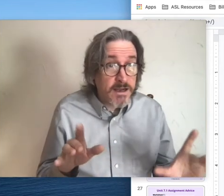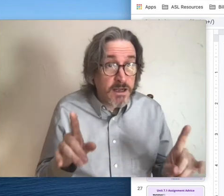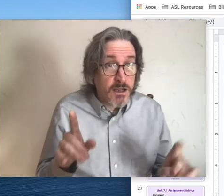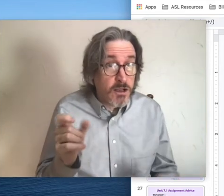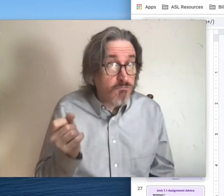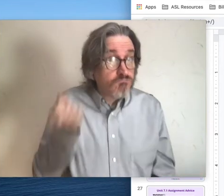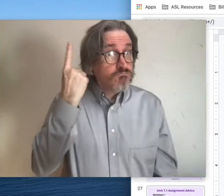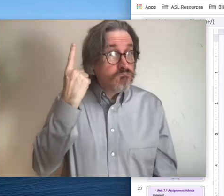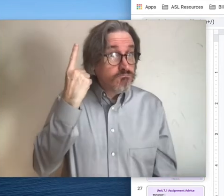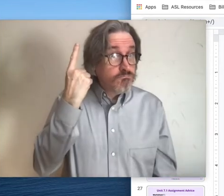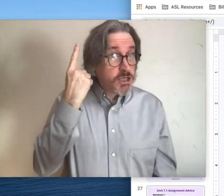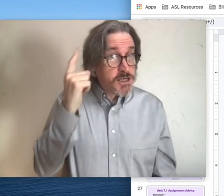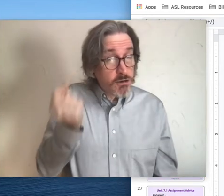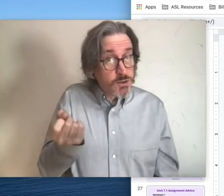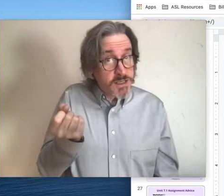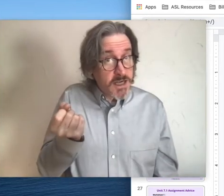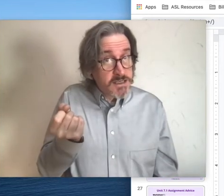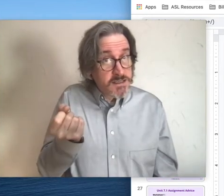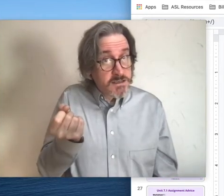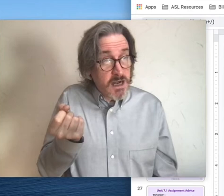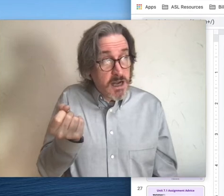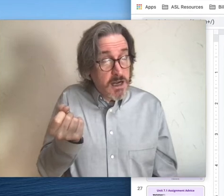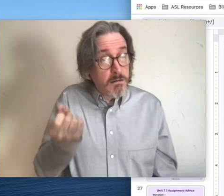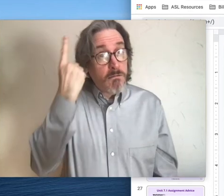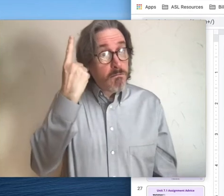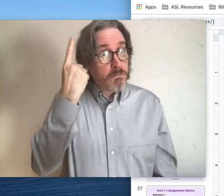And Justin also signs